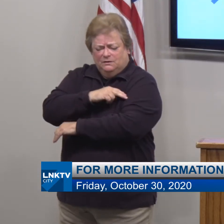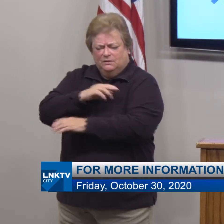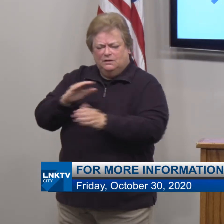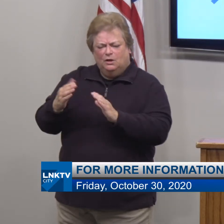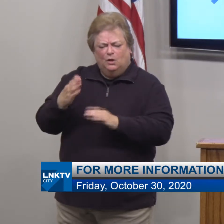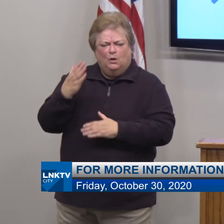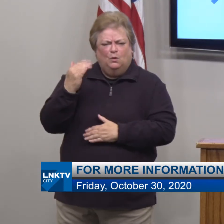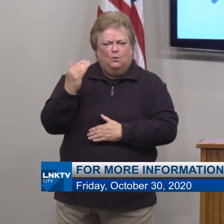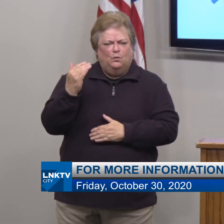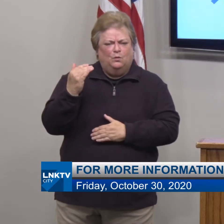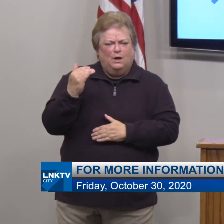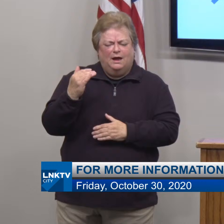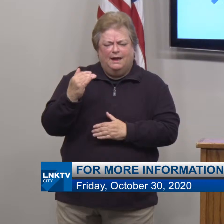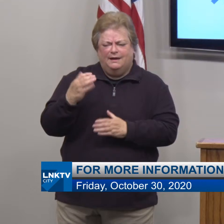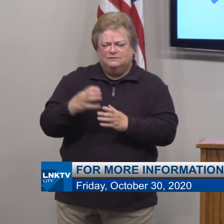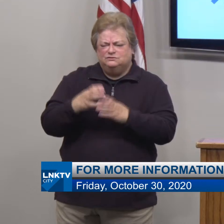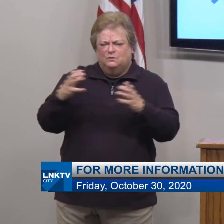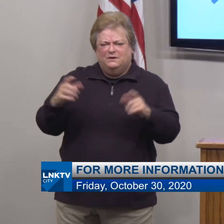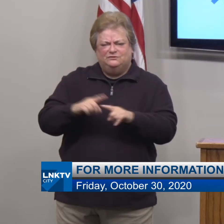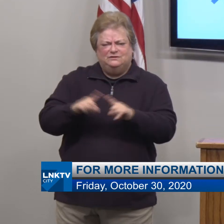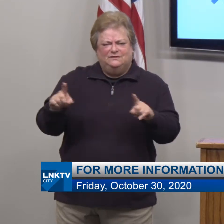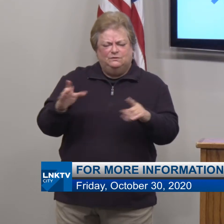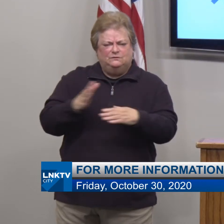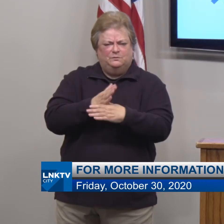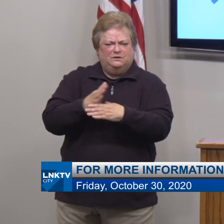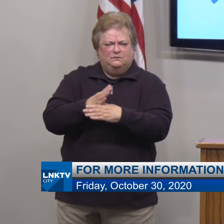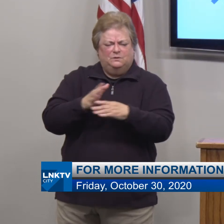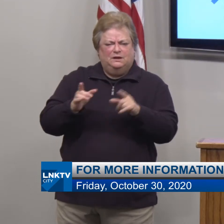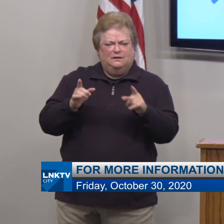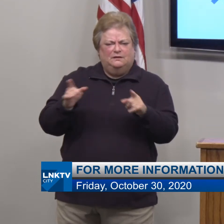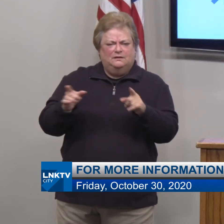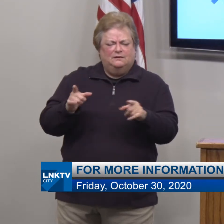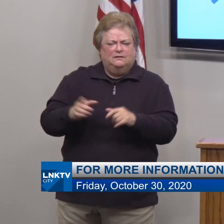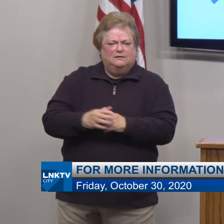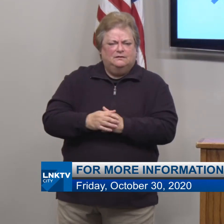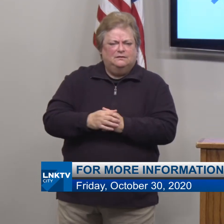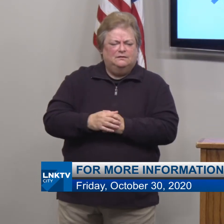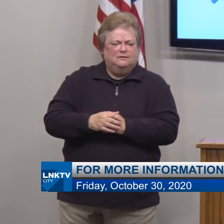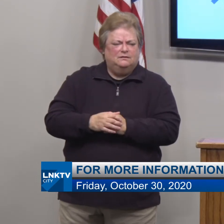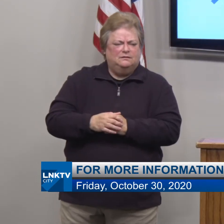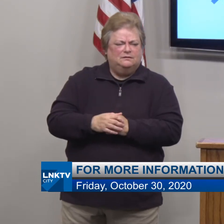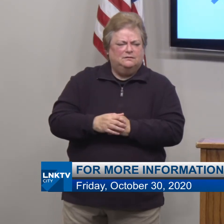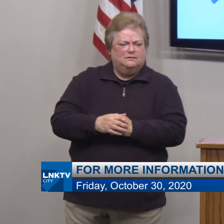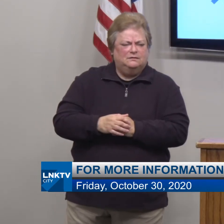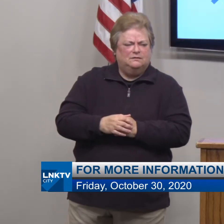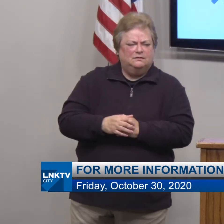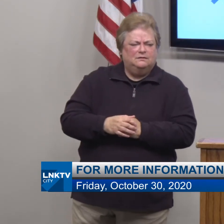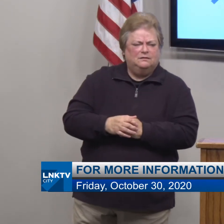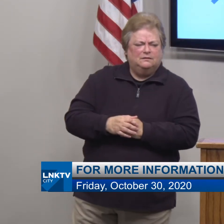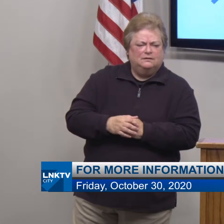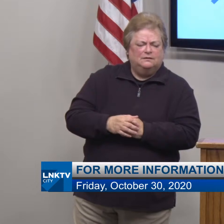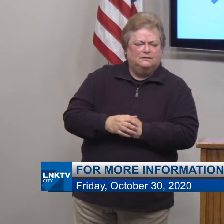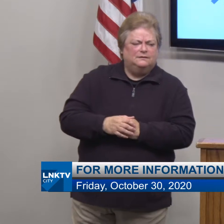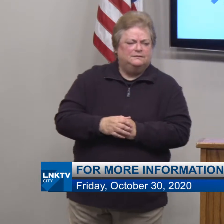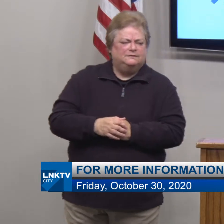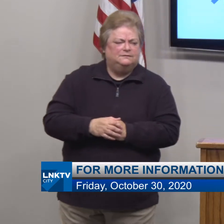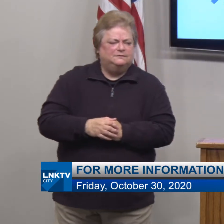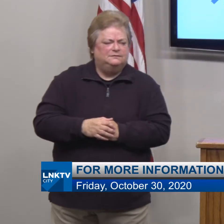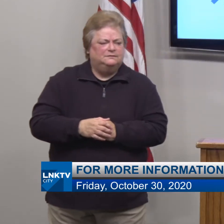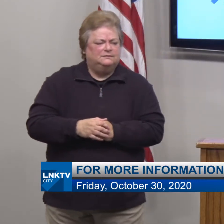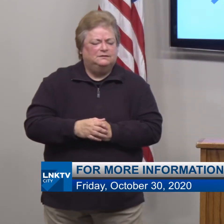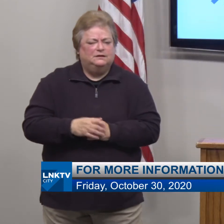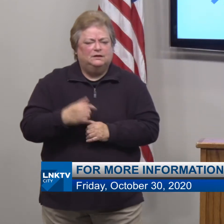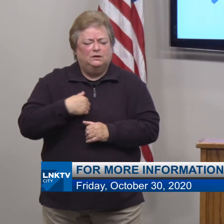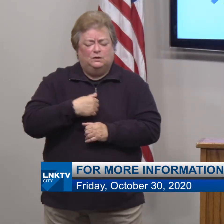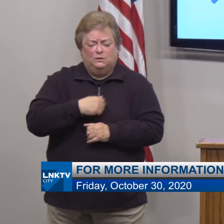why that is so much different and kind of the staffing that it takes to care for those patients. It's what we